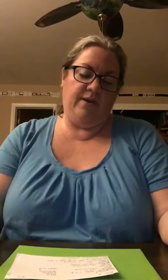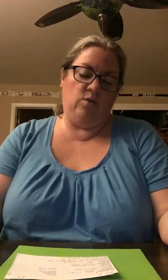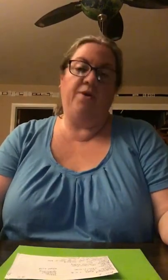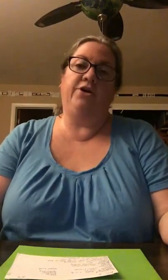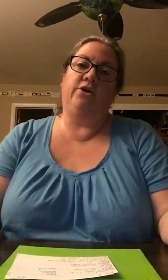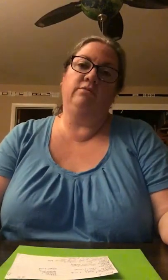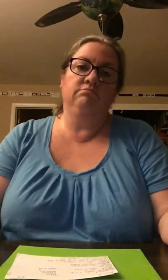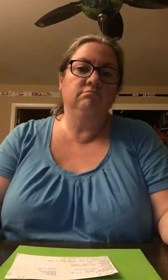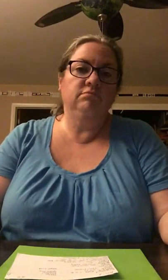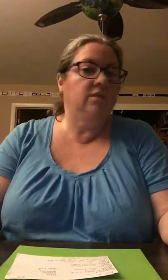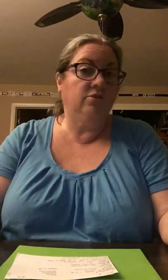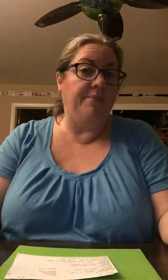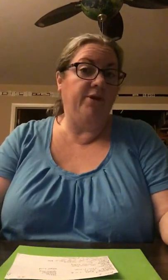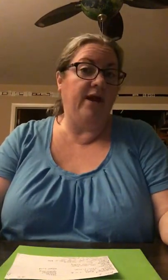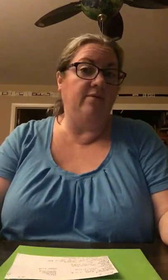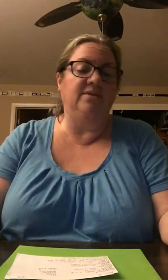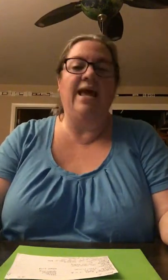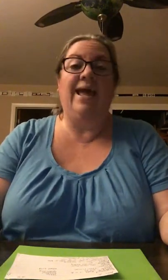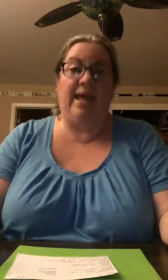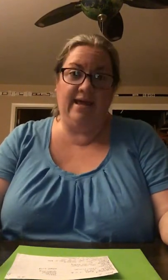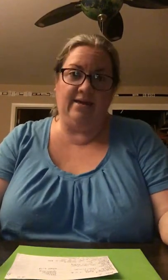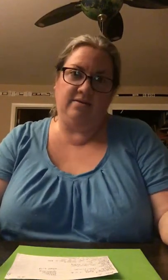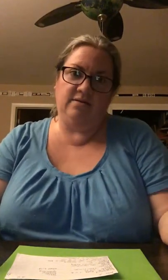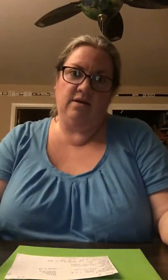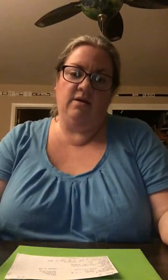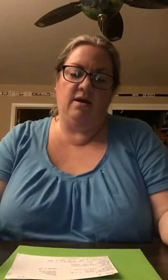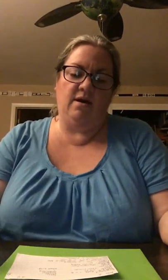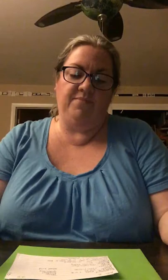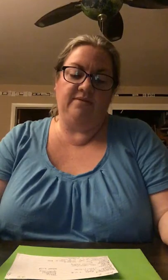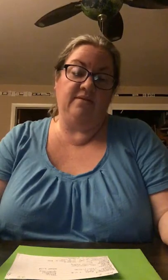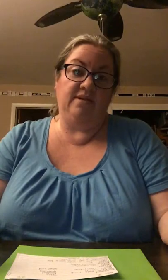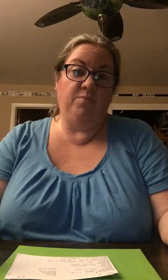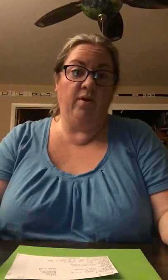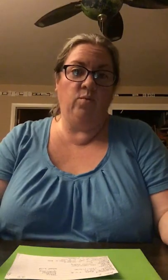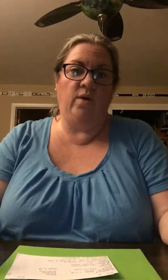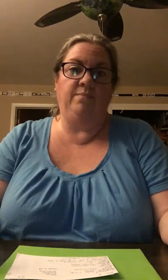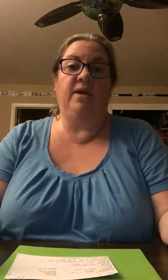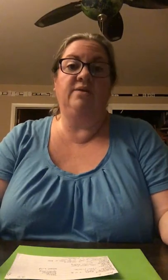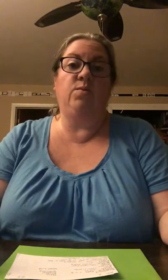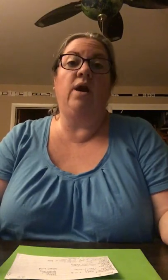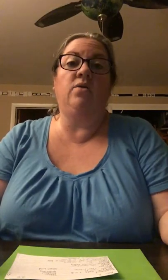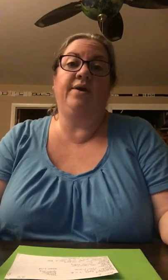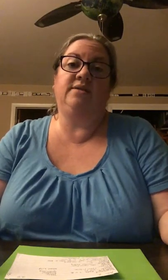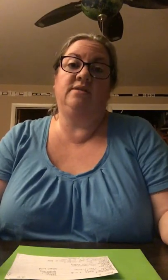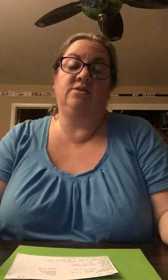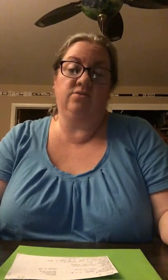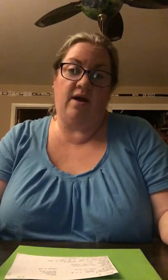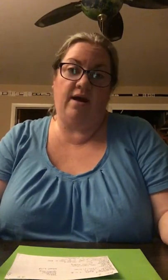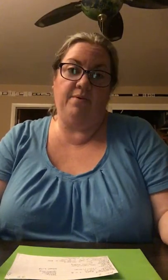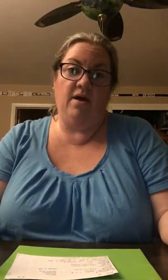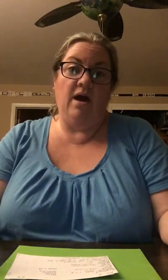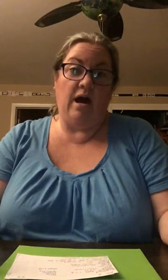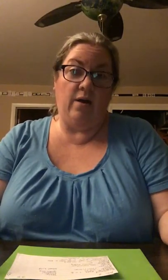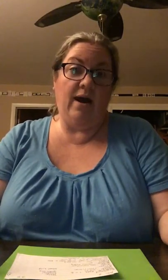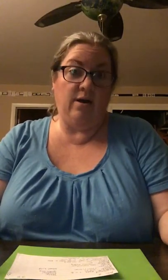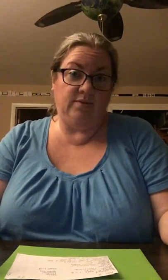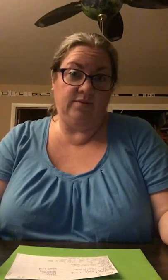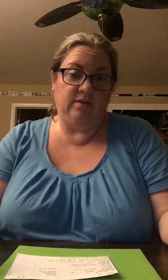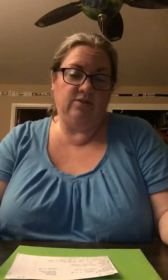about when you're describing your house. And this is an important one because we are going to describe our house to